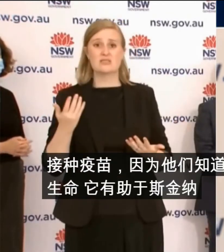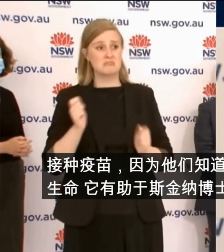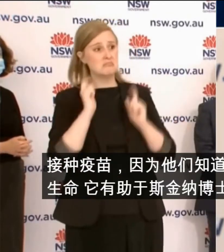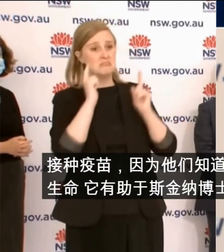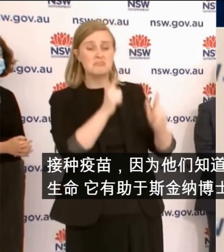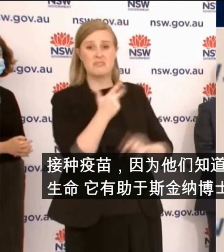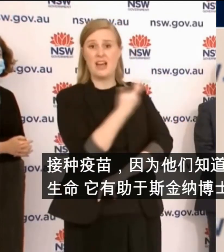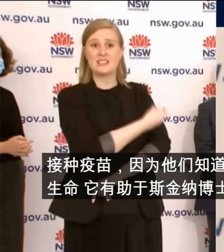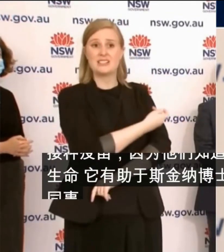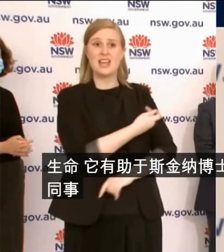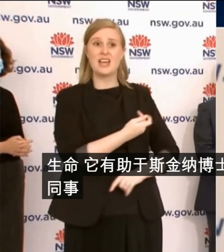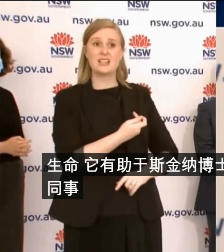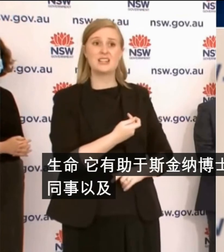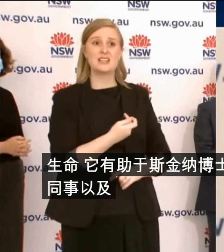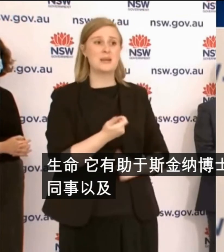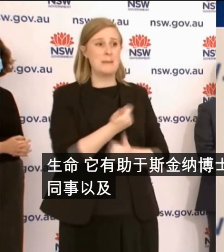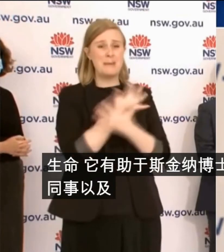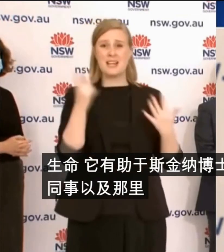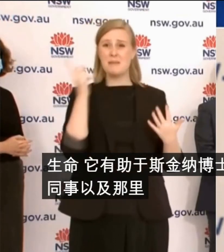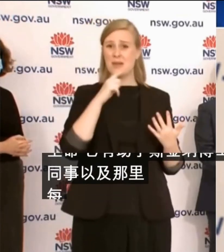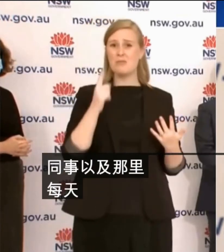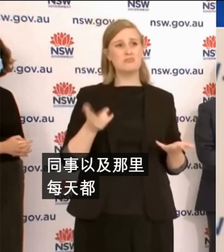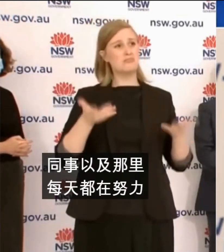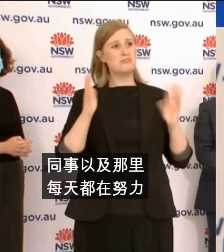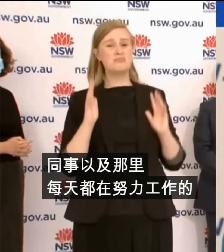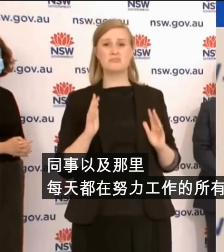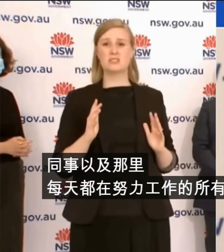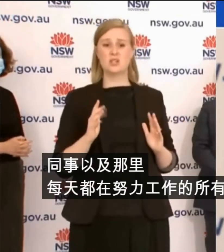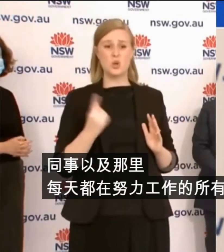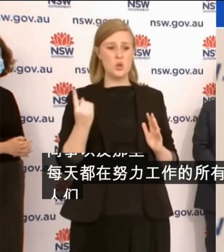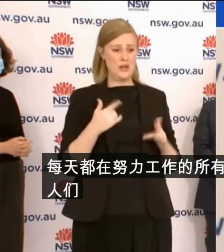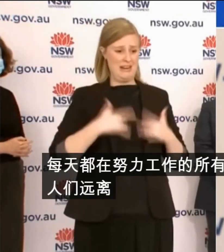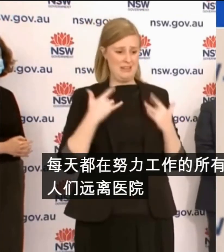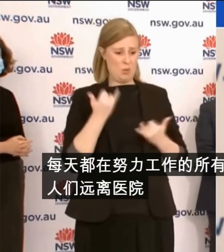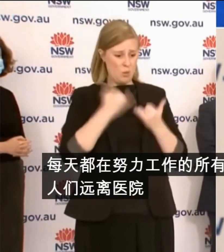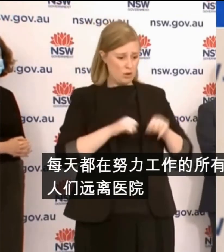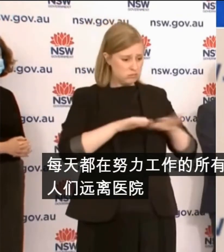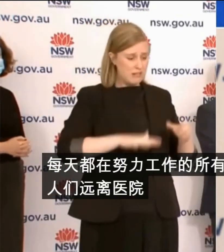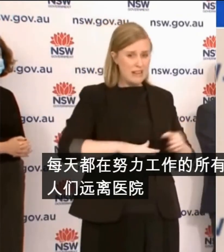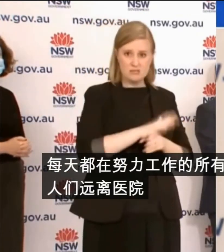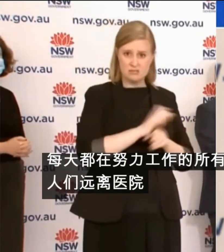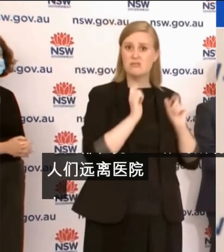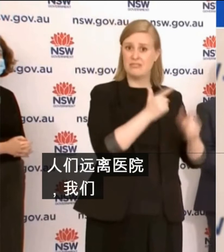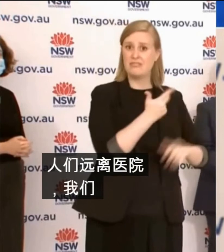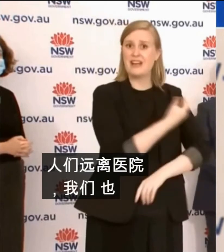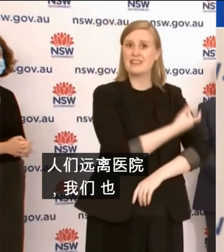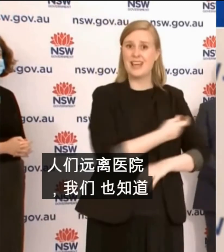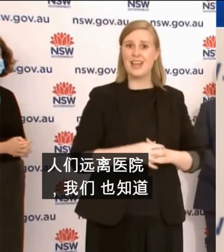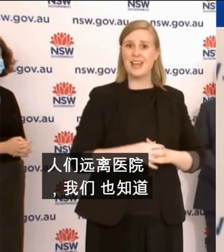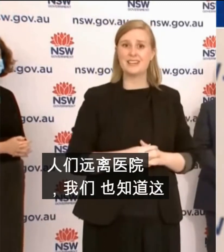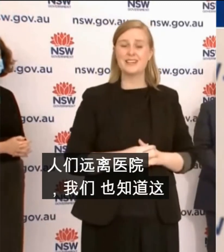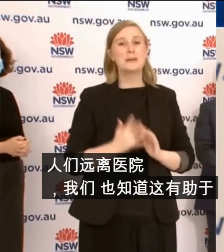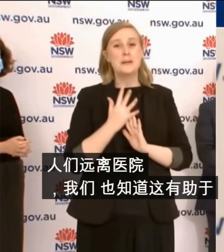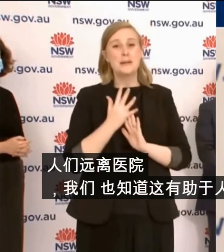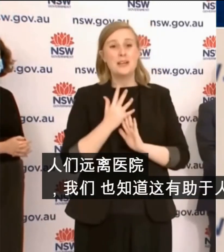It helps Dr. Skinner and her colleagues and all the nurses out there who are doing it tough every day. It keeps people out of hospital. And we also know